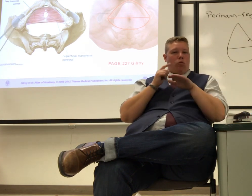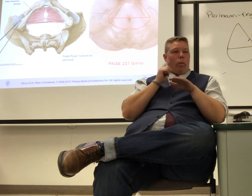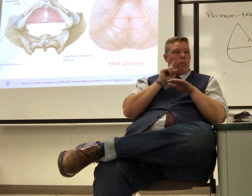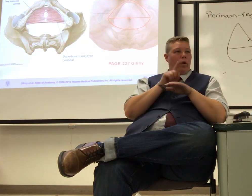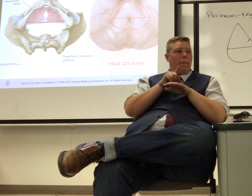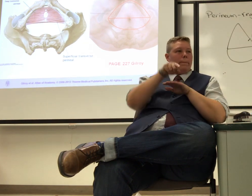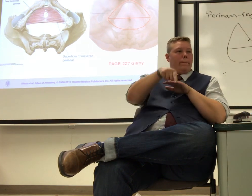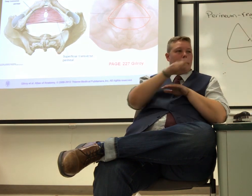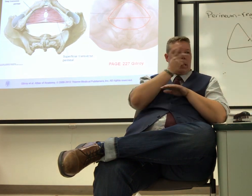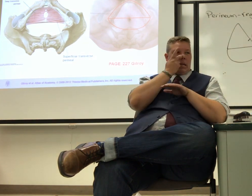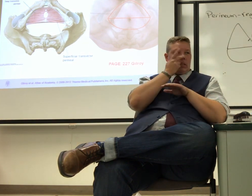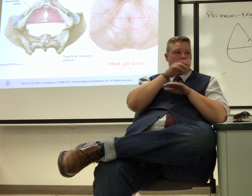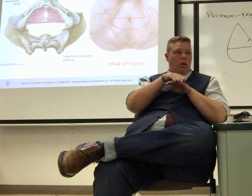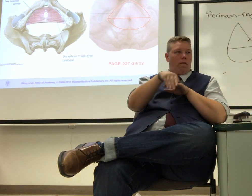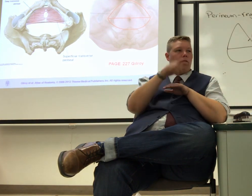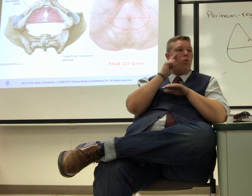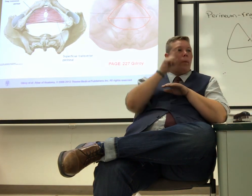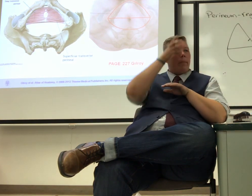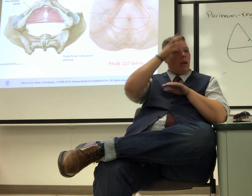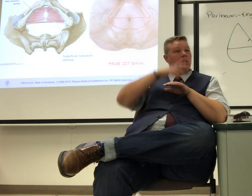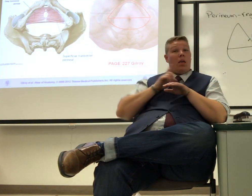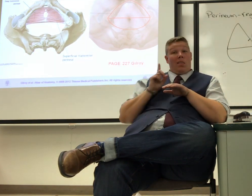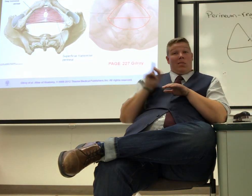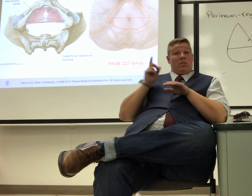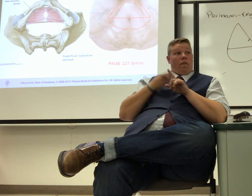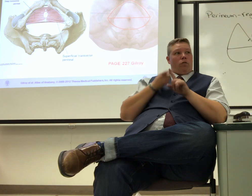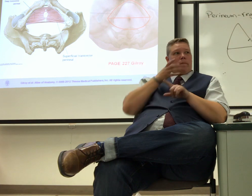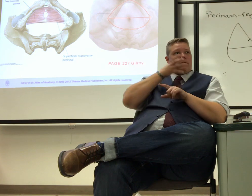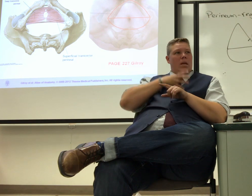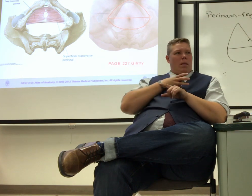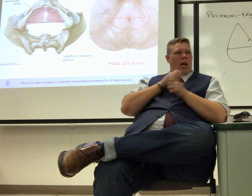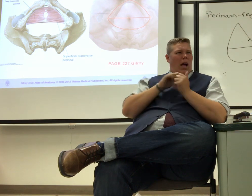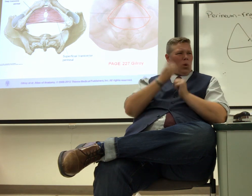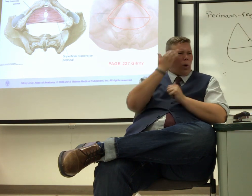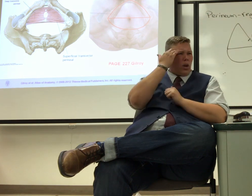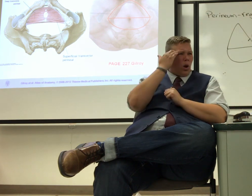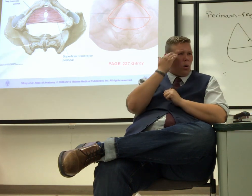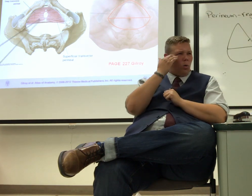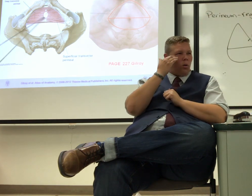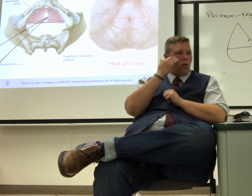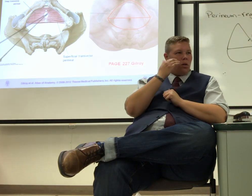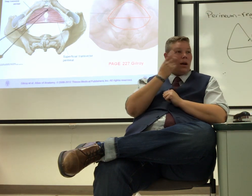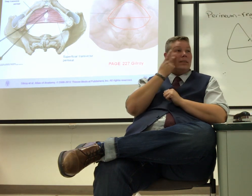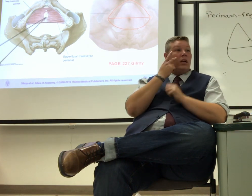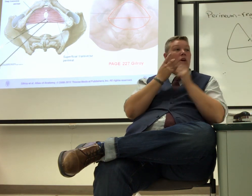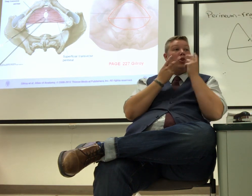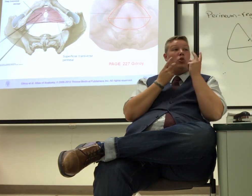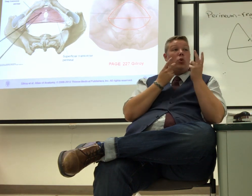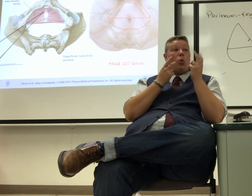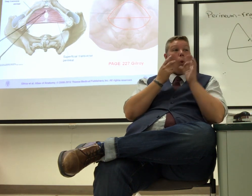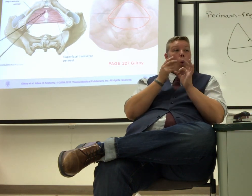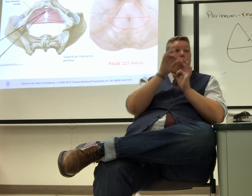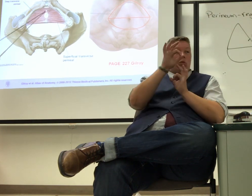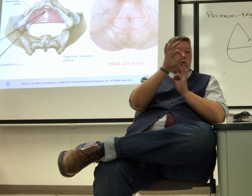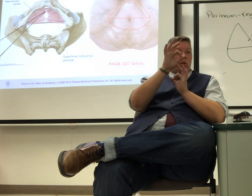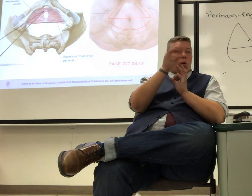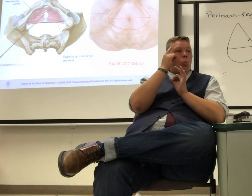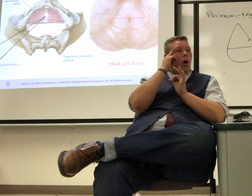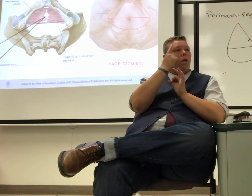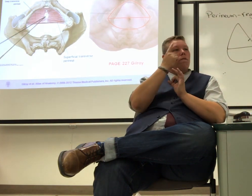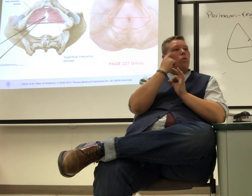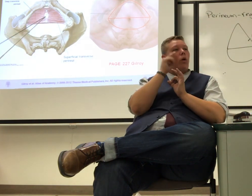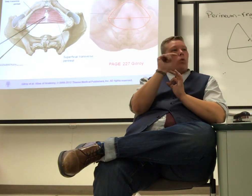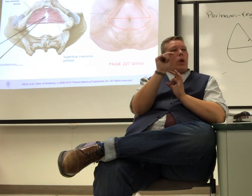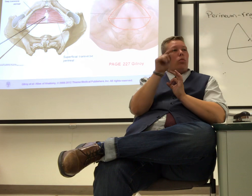this picture comes from a female. Now, how do I know? What's the clue? I see two holes. One's for the